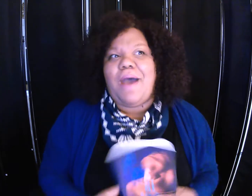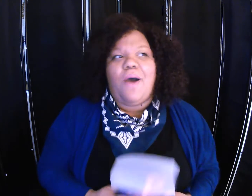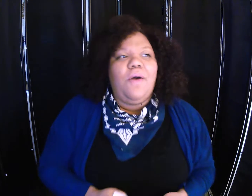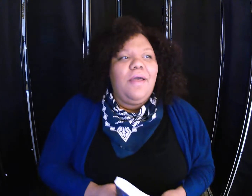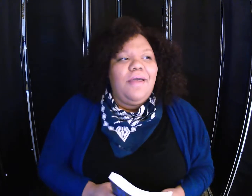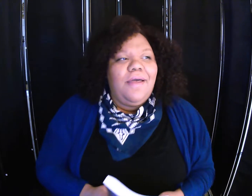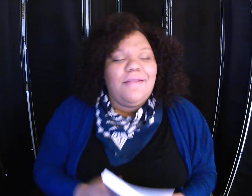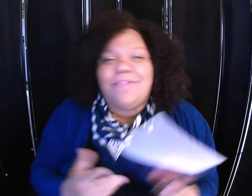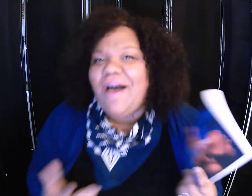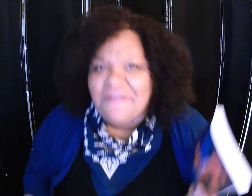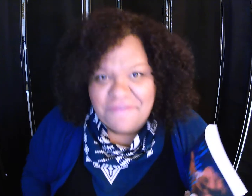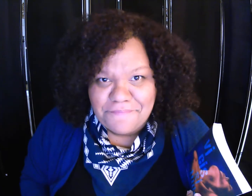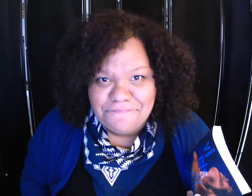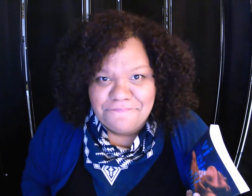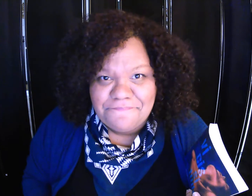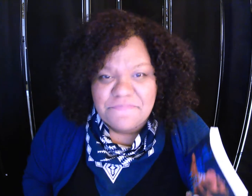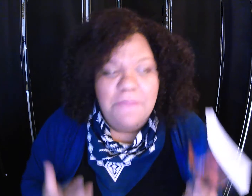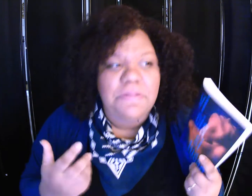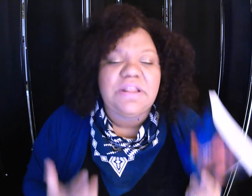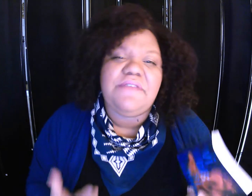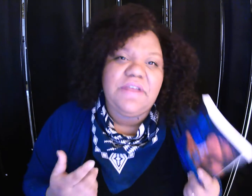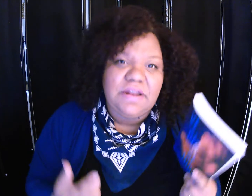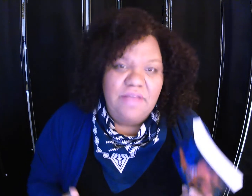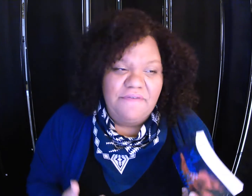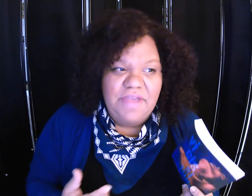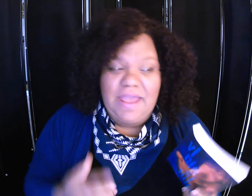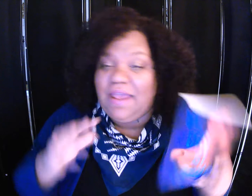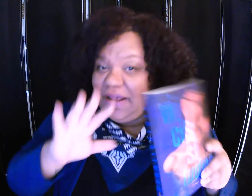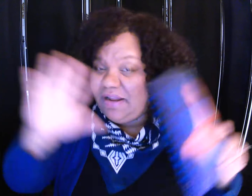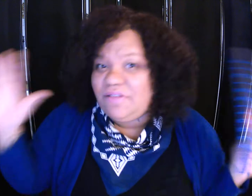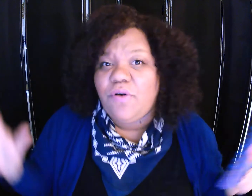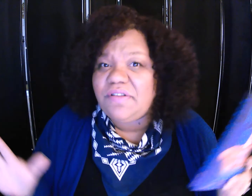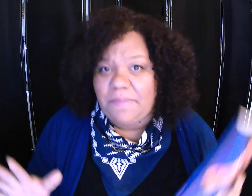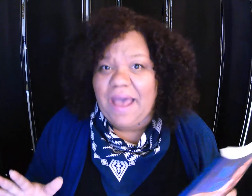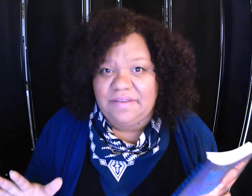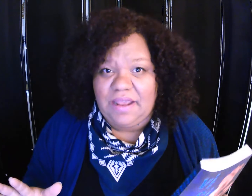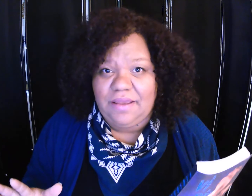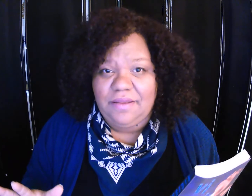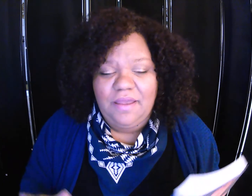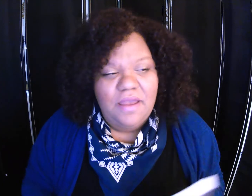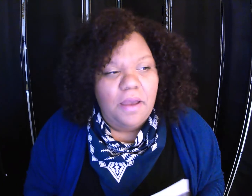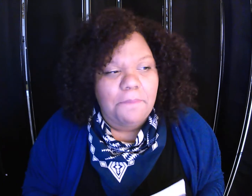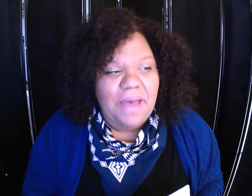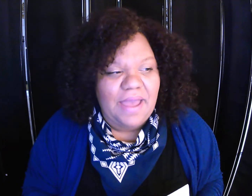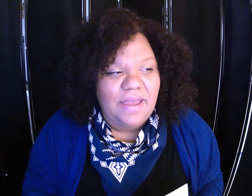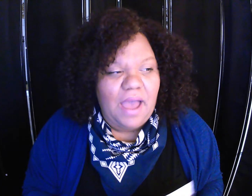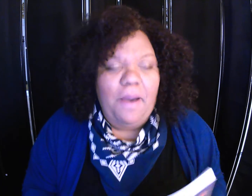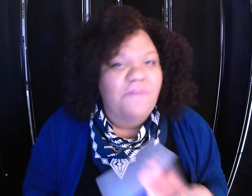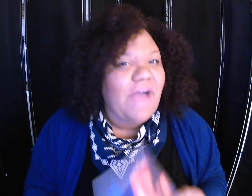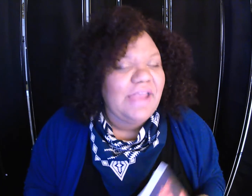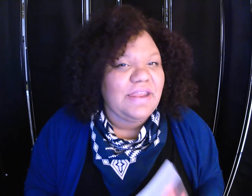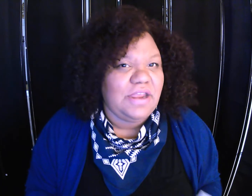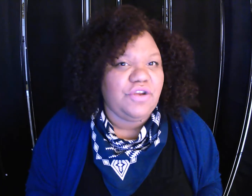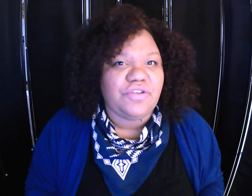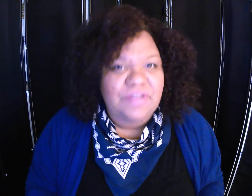about love and believing in love at its fullest capacity, but about finding